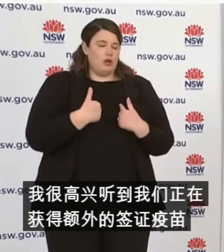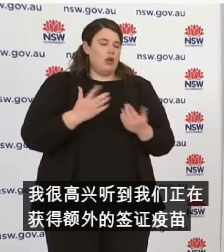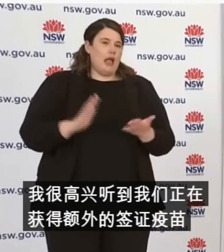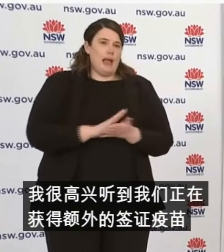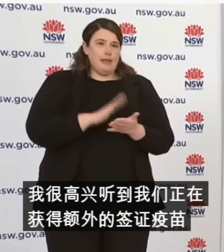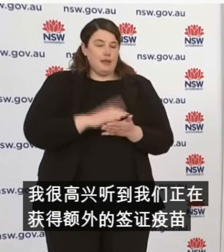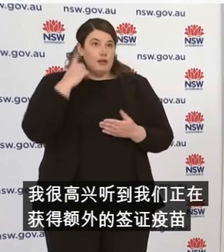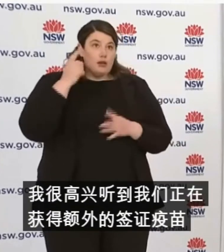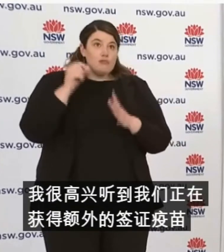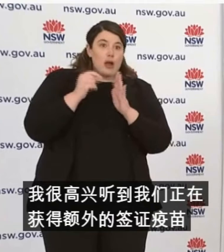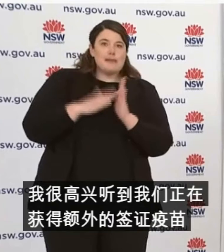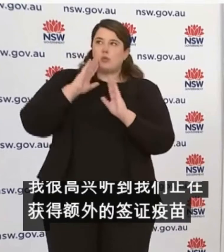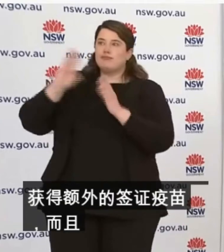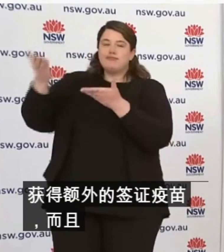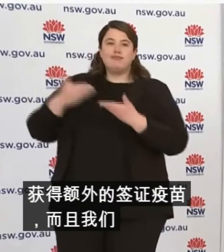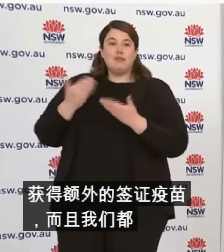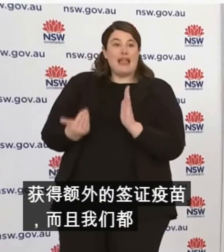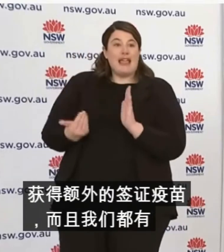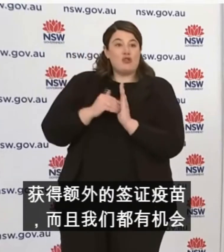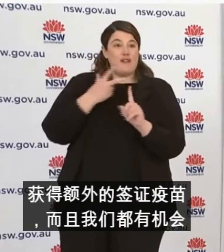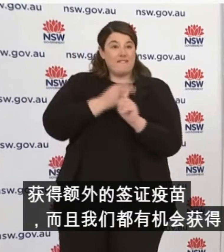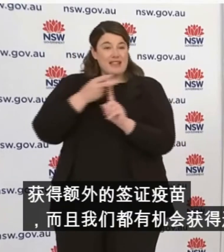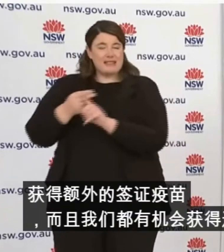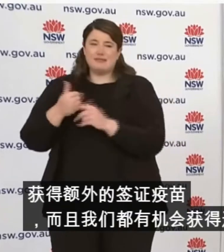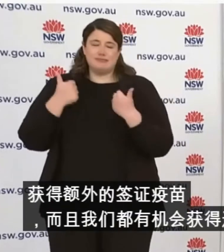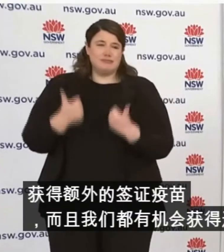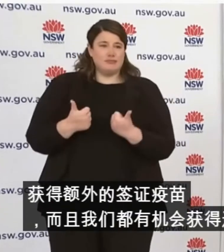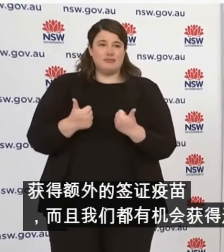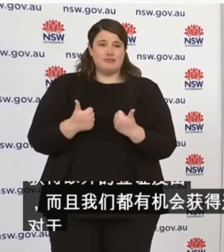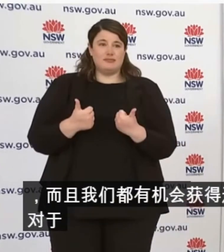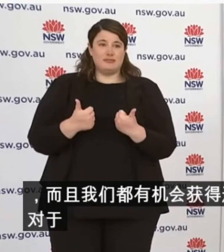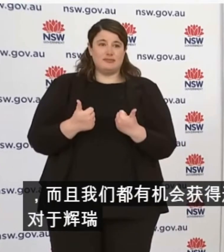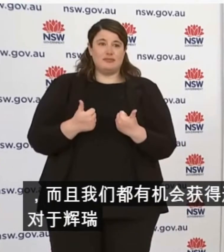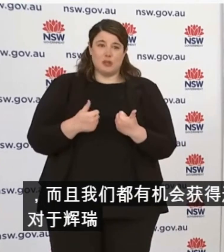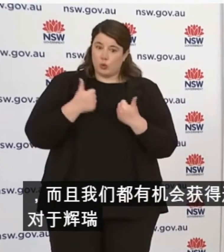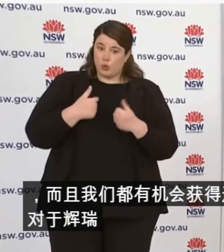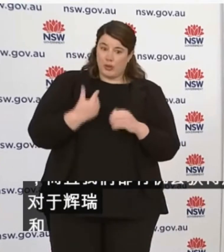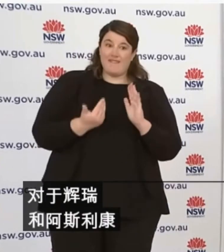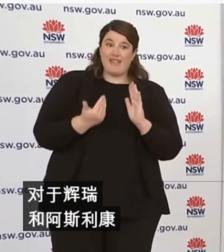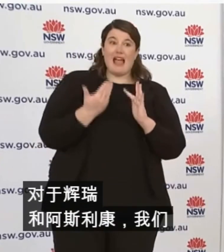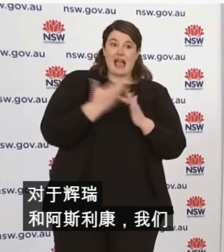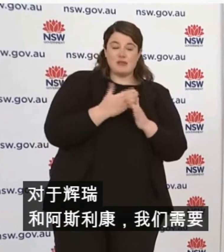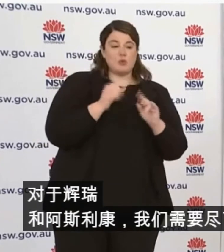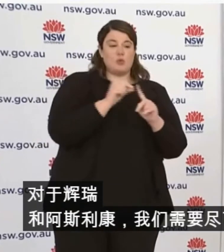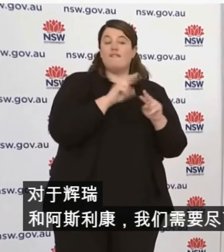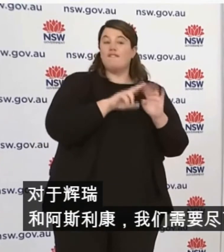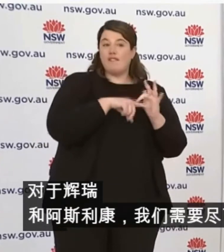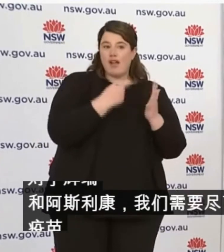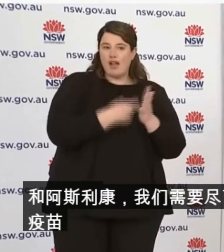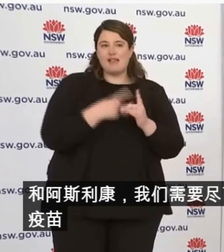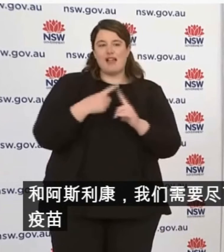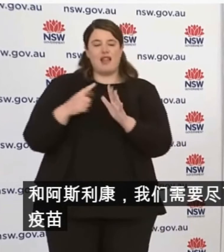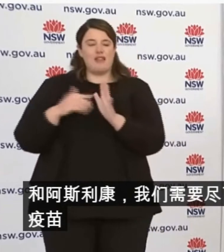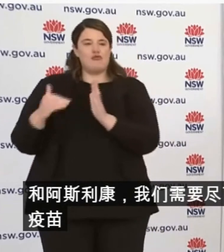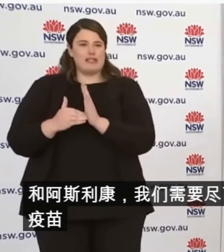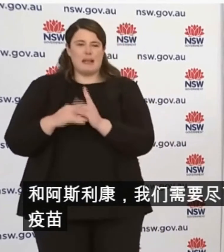Pfizer vaccines. And it is important that we both have access to Pfizer and the AstraZeneca. We need as much